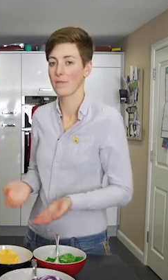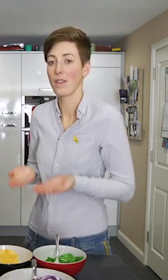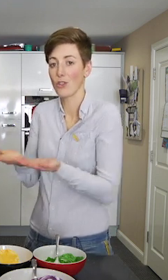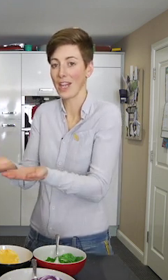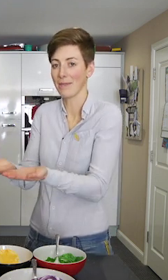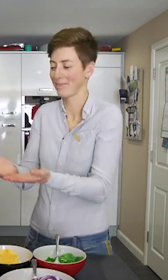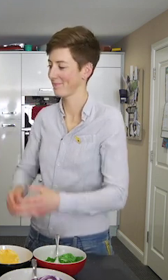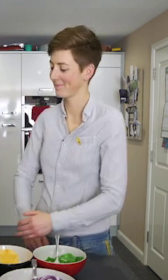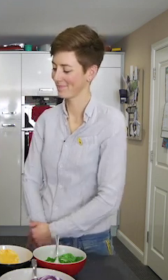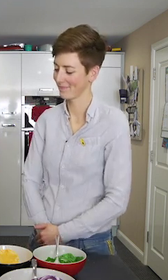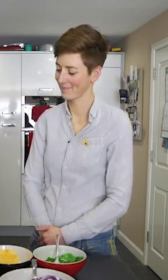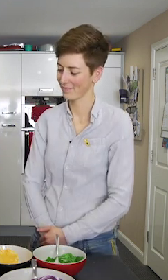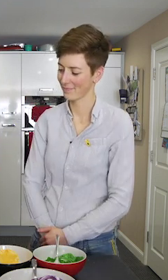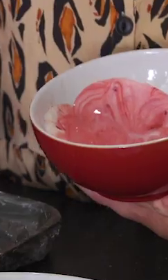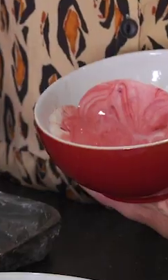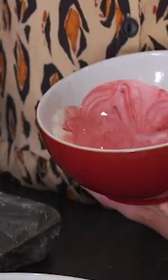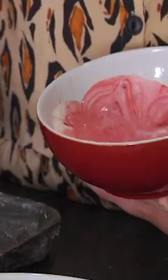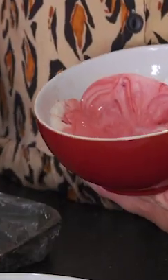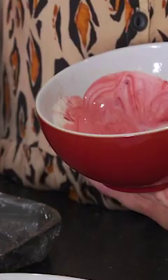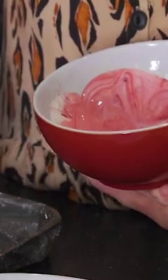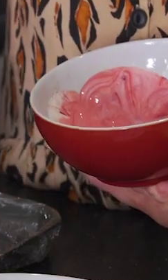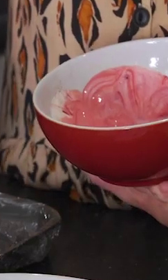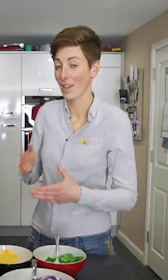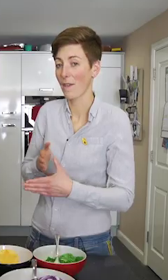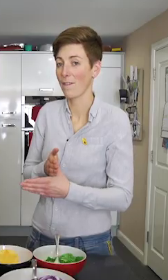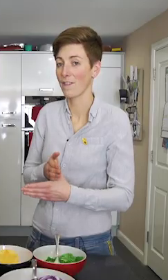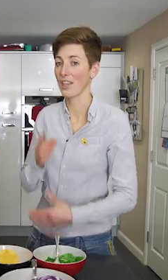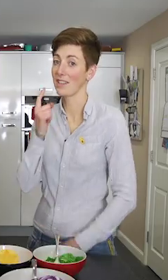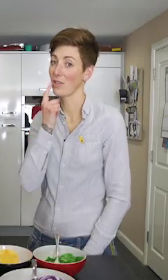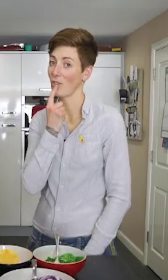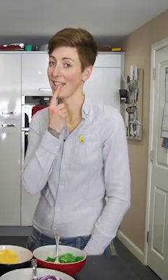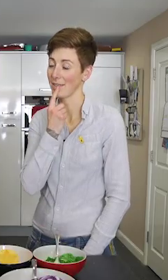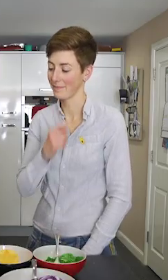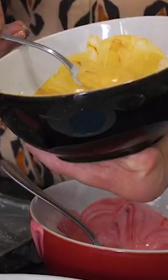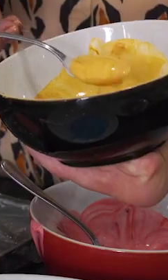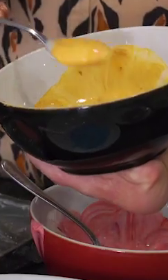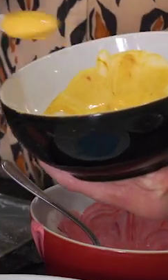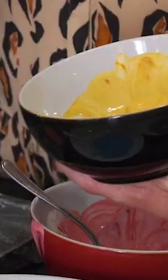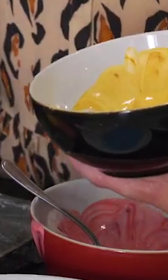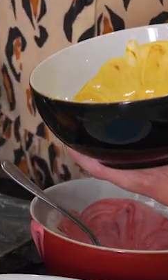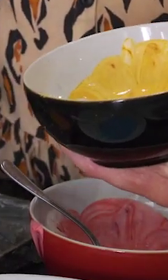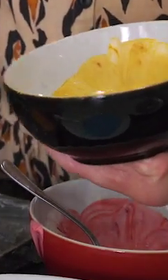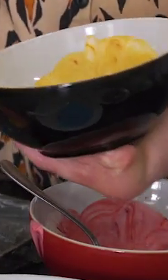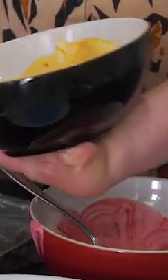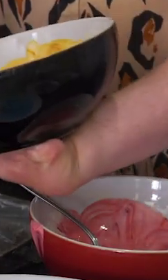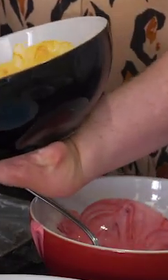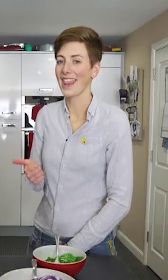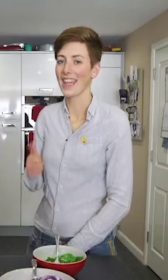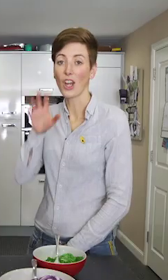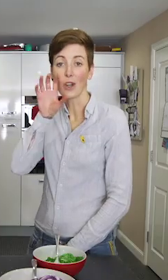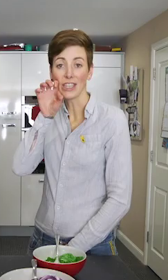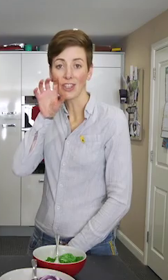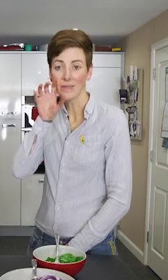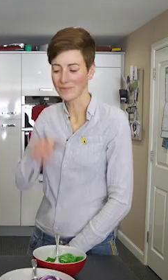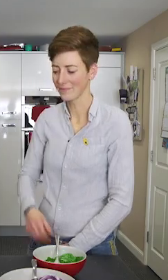into the tray. So first red, First, red, then it's orange,